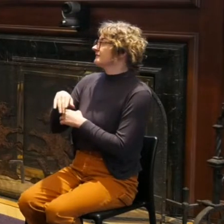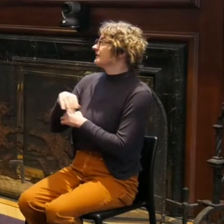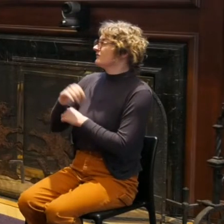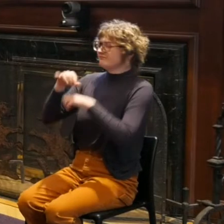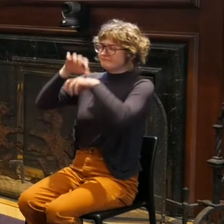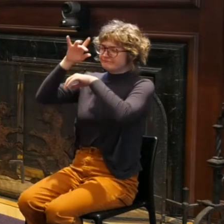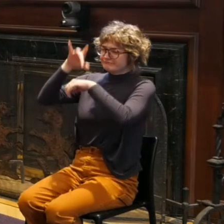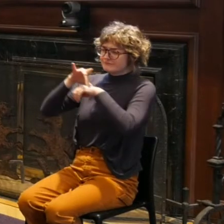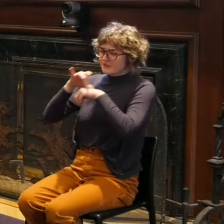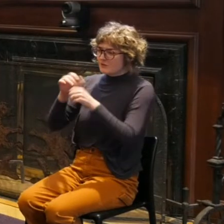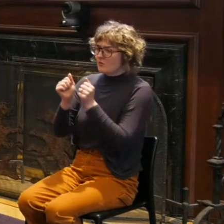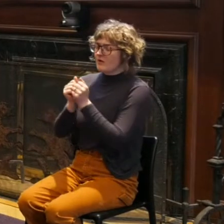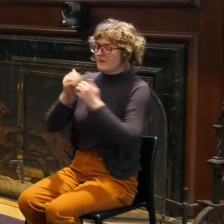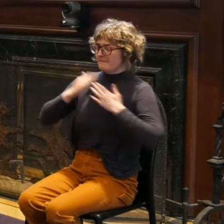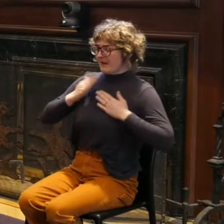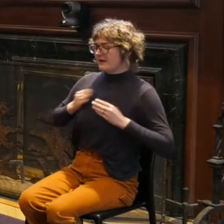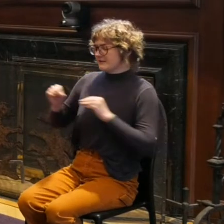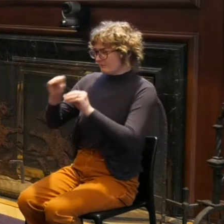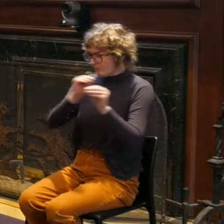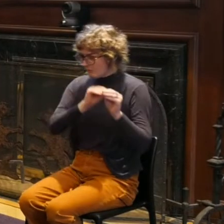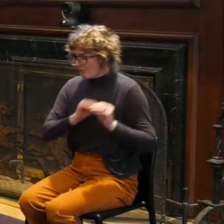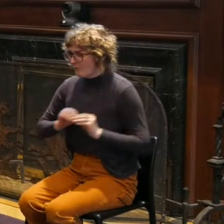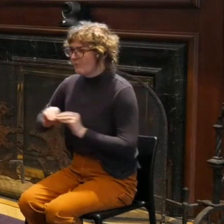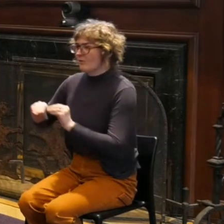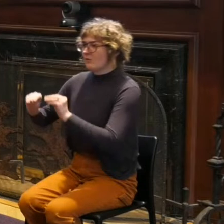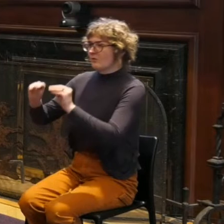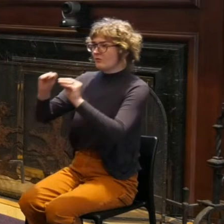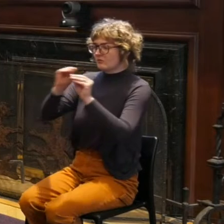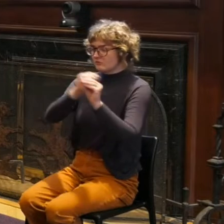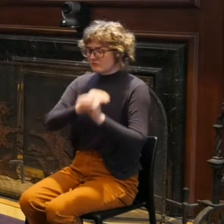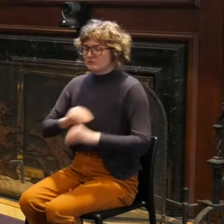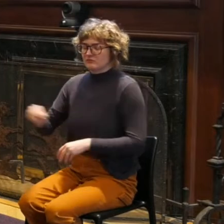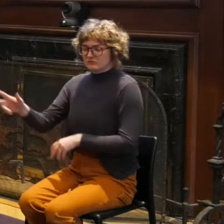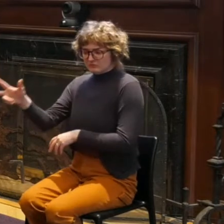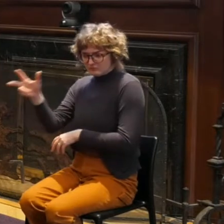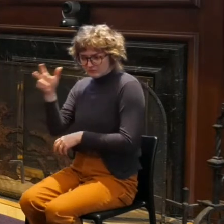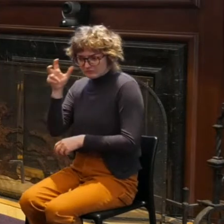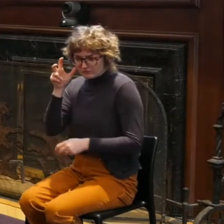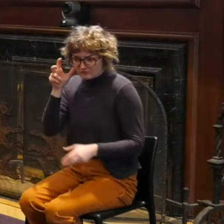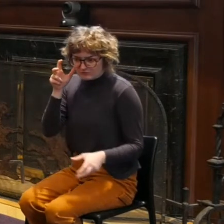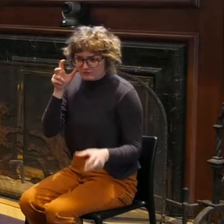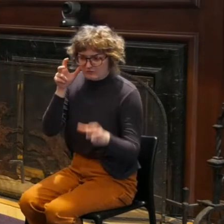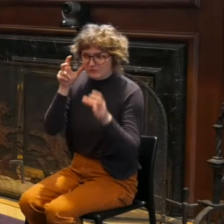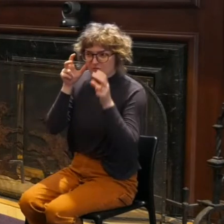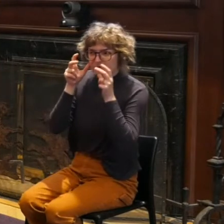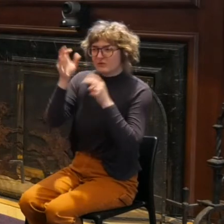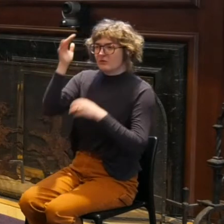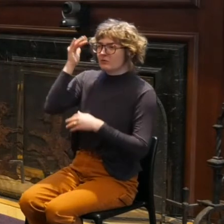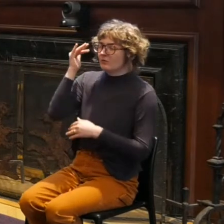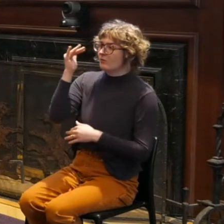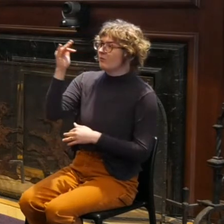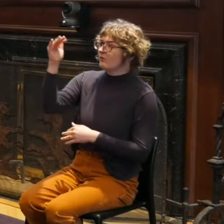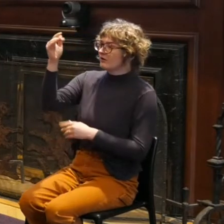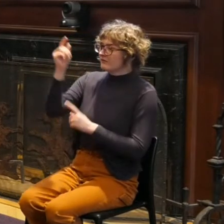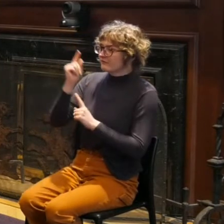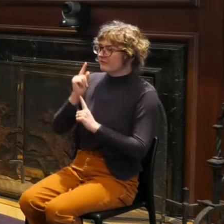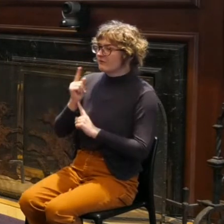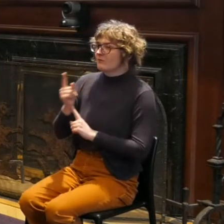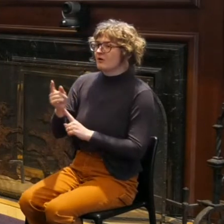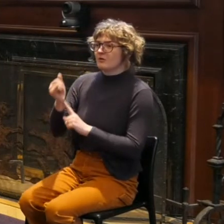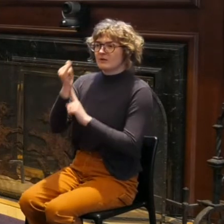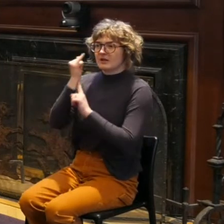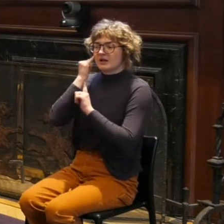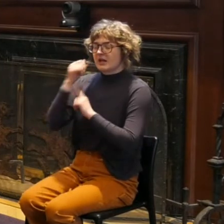bodies in motion, she said. I listen to her drink and wonder for a moment if